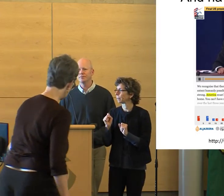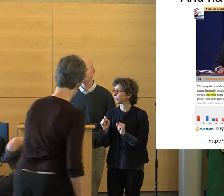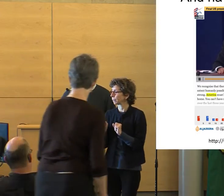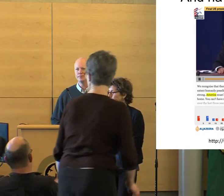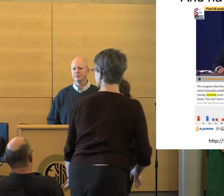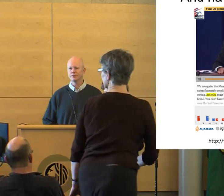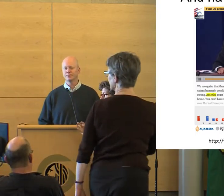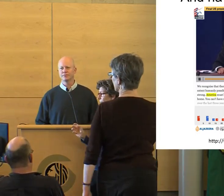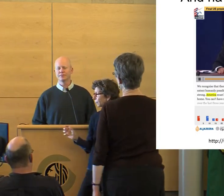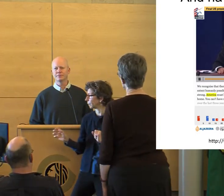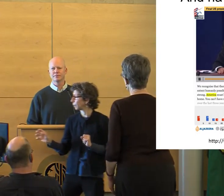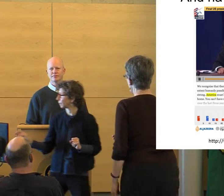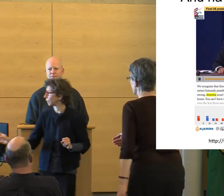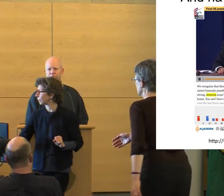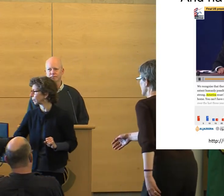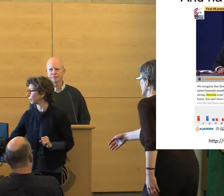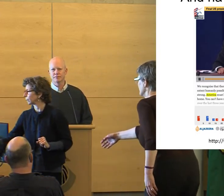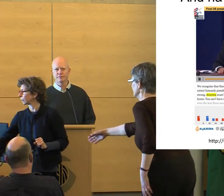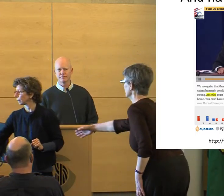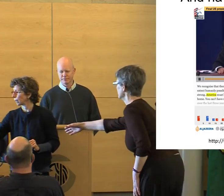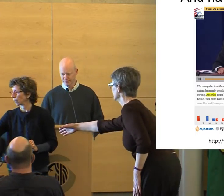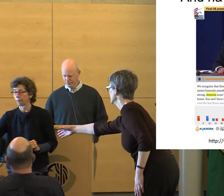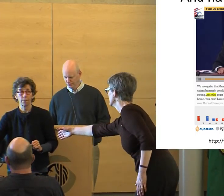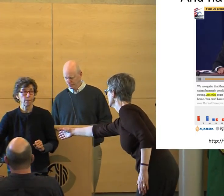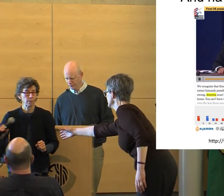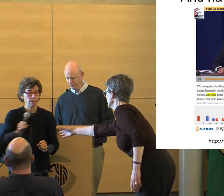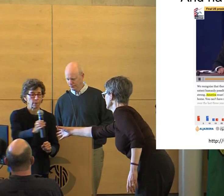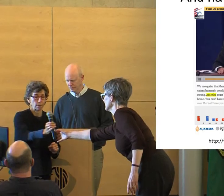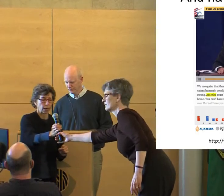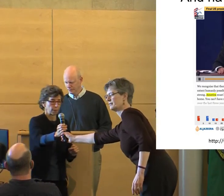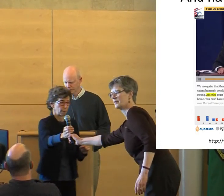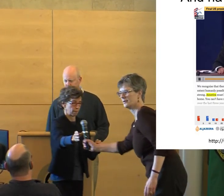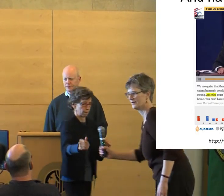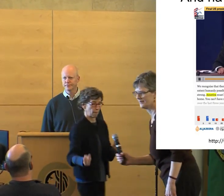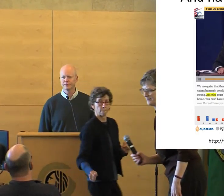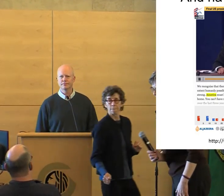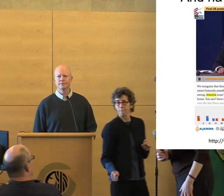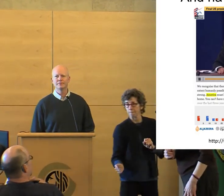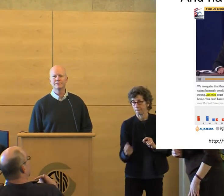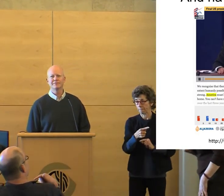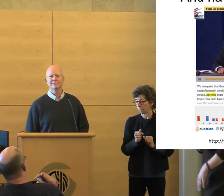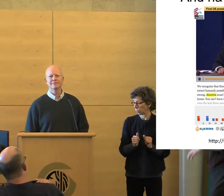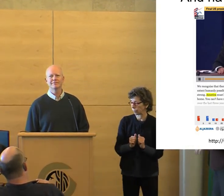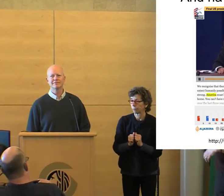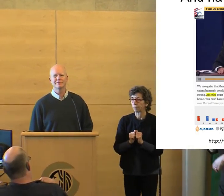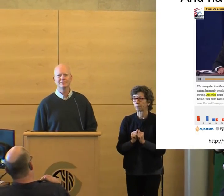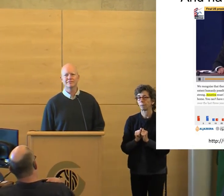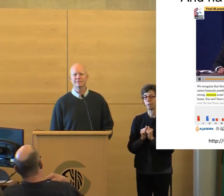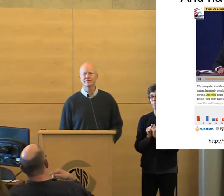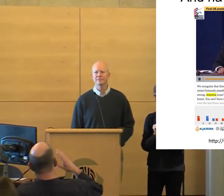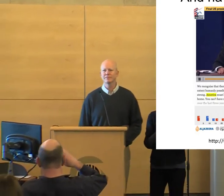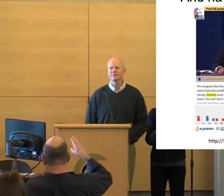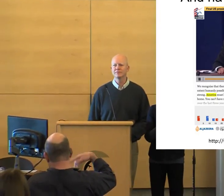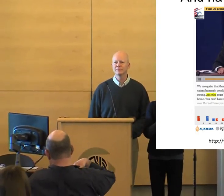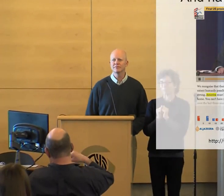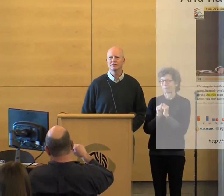So that's all possible because we have captioned the video.